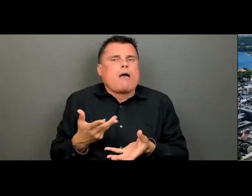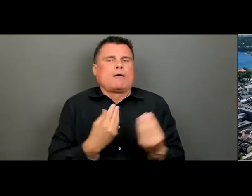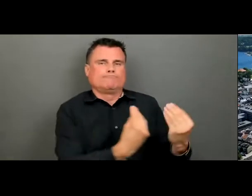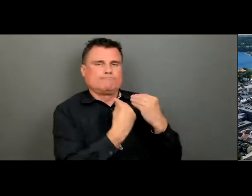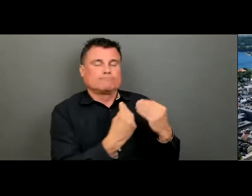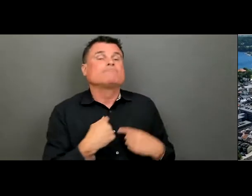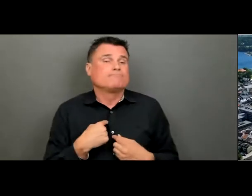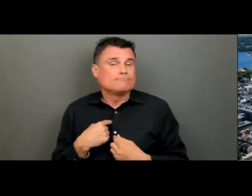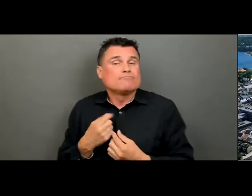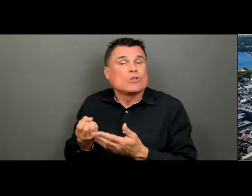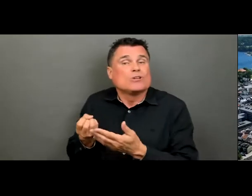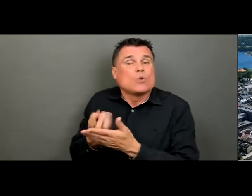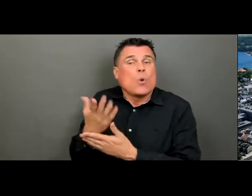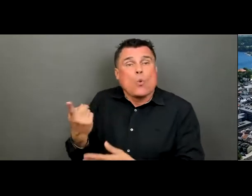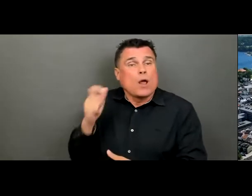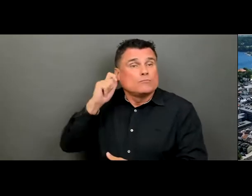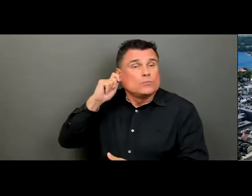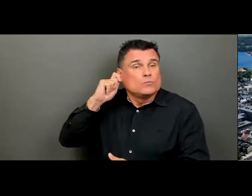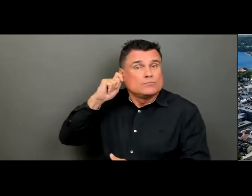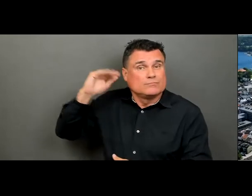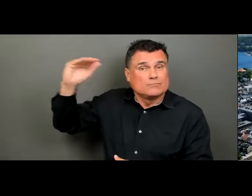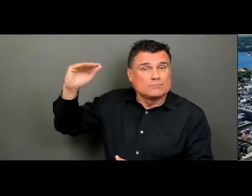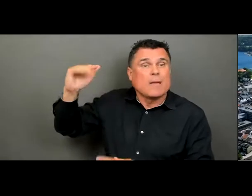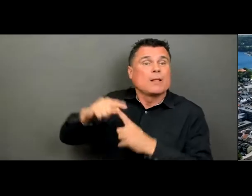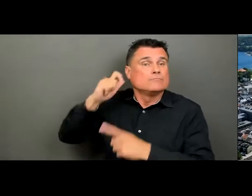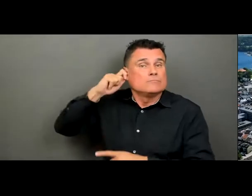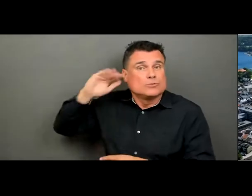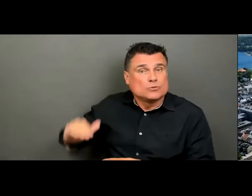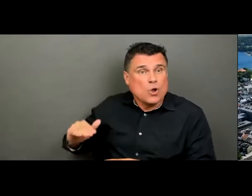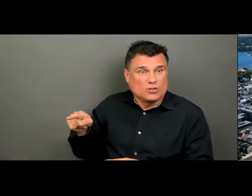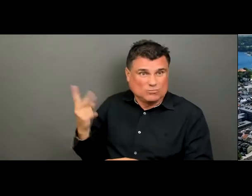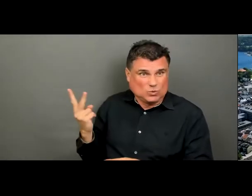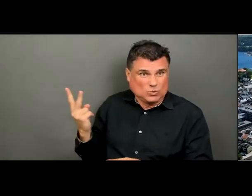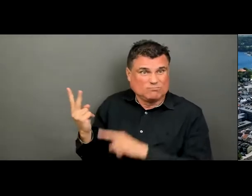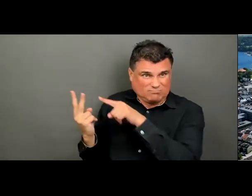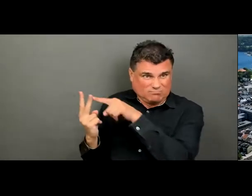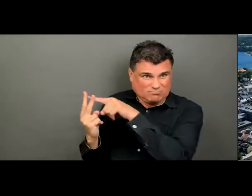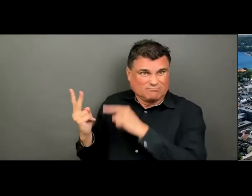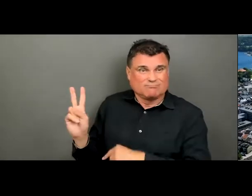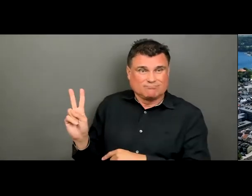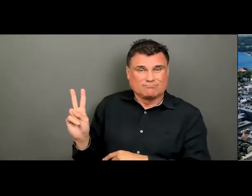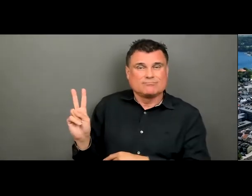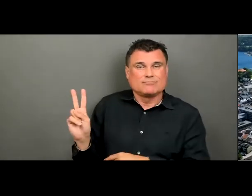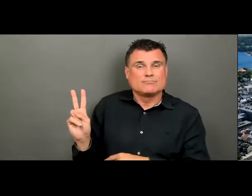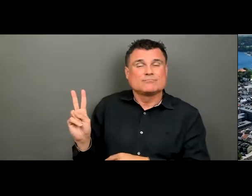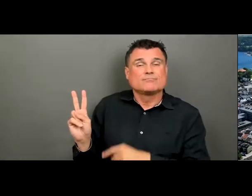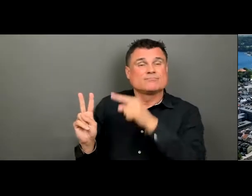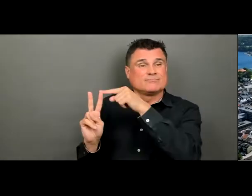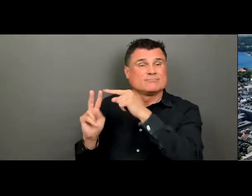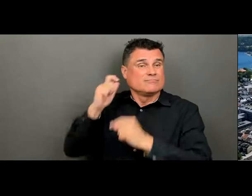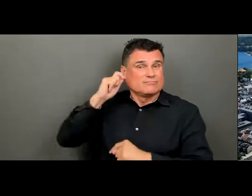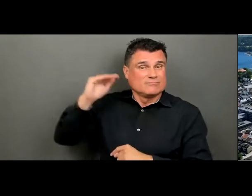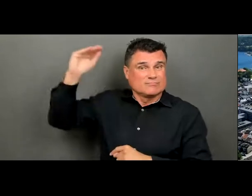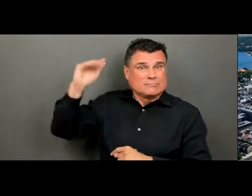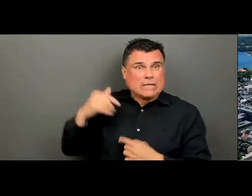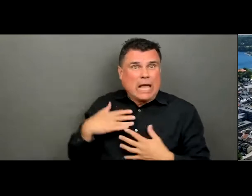daughter with a disability. She said, "Even I hesitate to provide